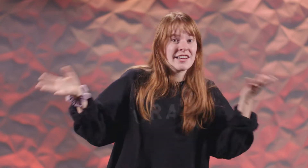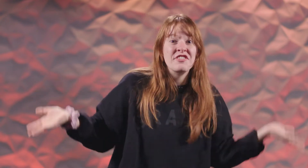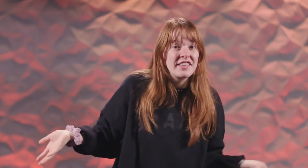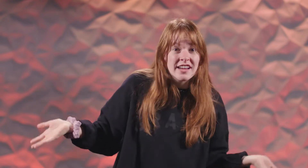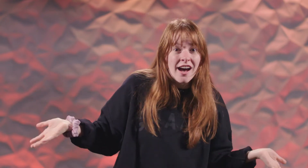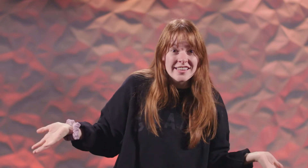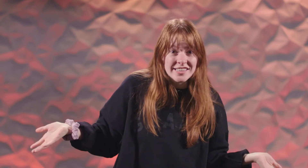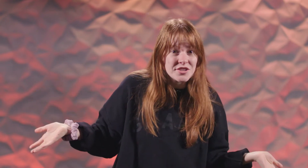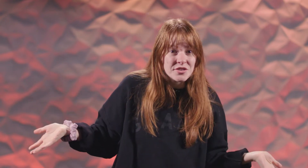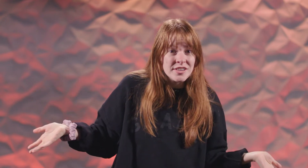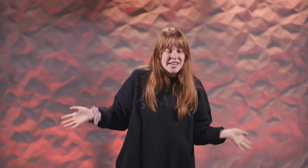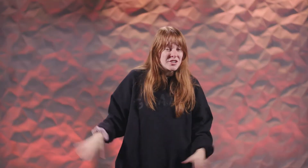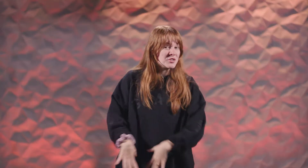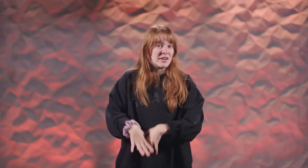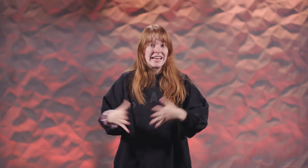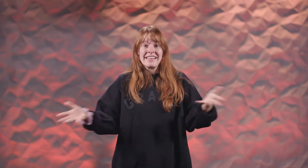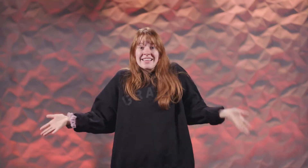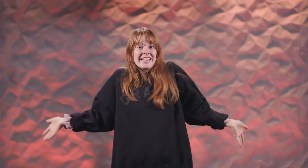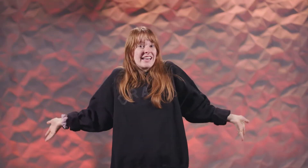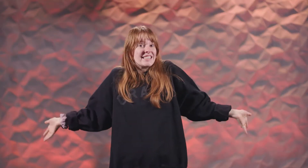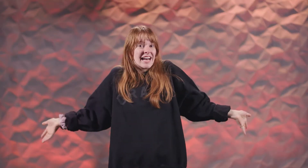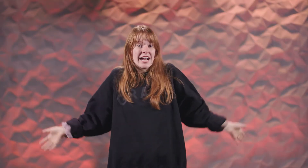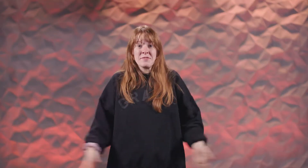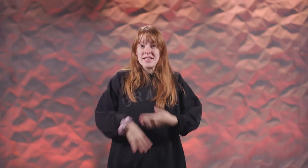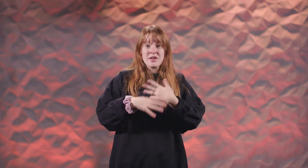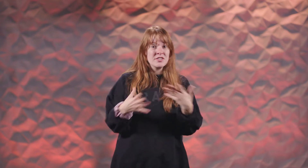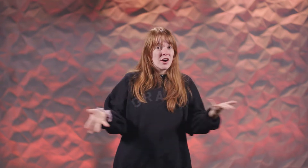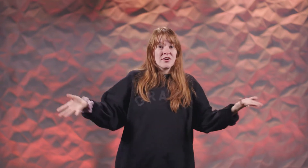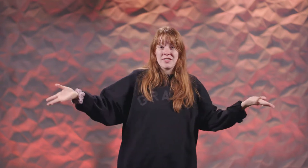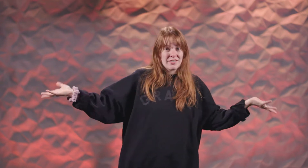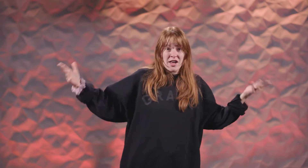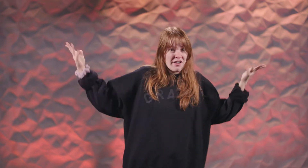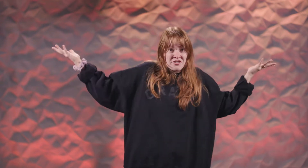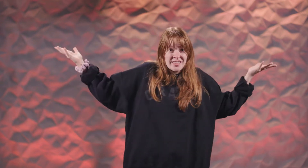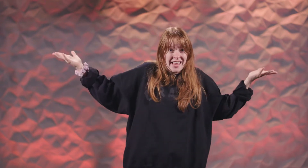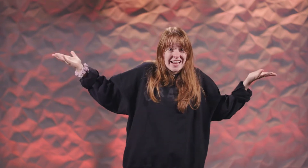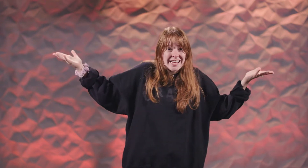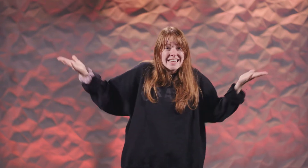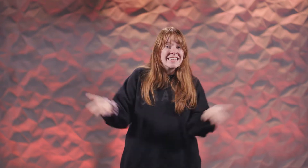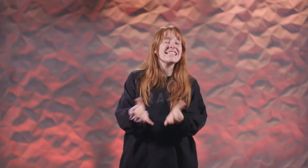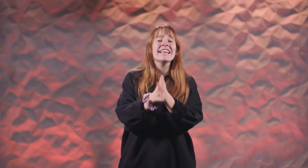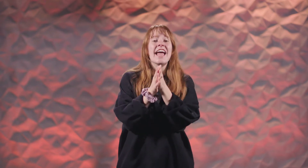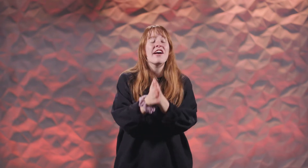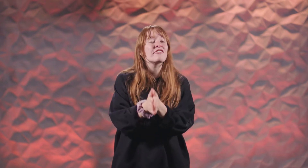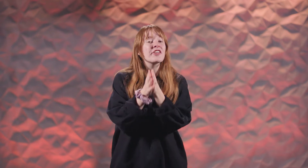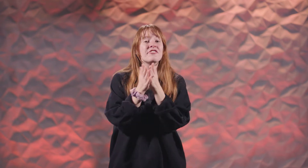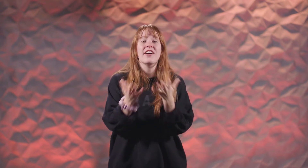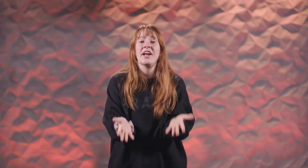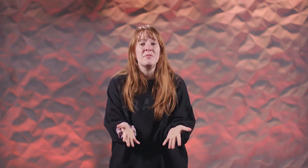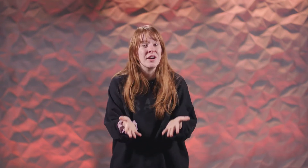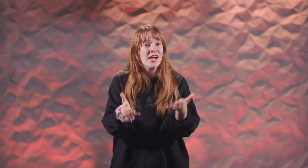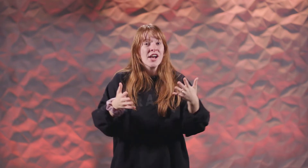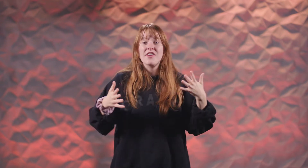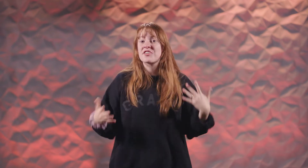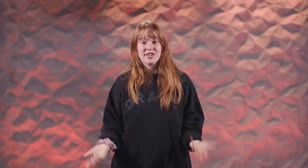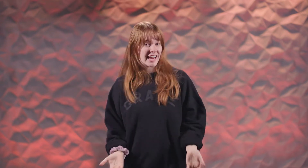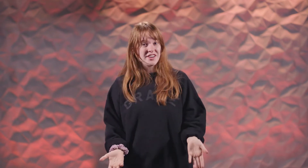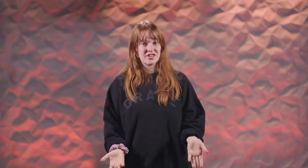everything God can do. He can do anything at any time. He knows all about everything, and He is in every fiber of creation.